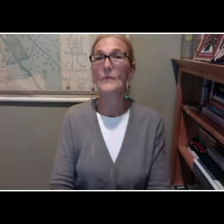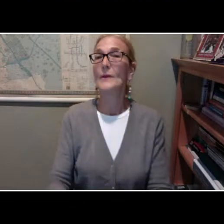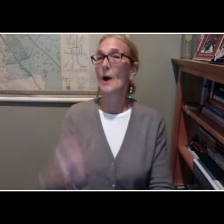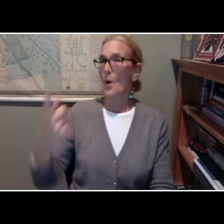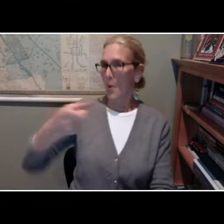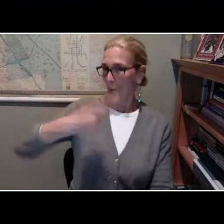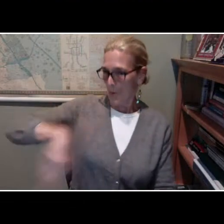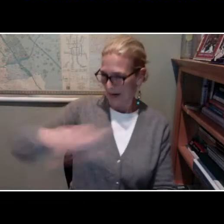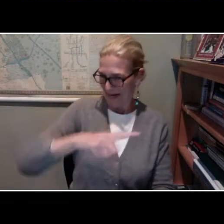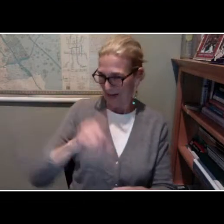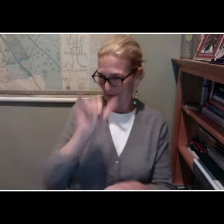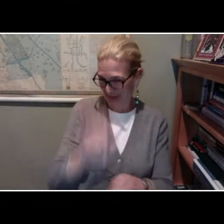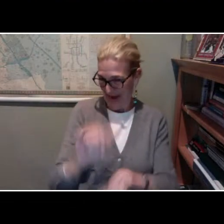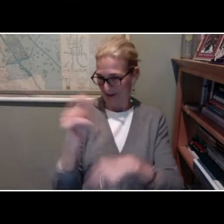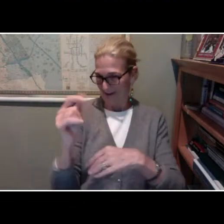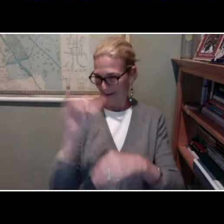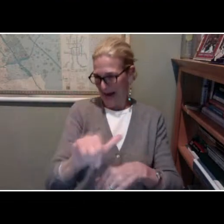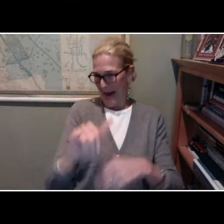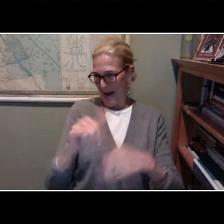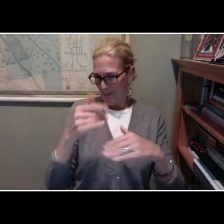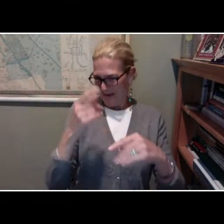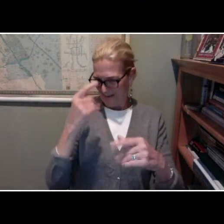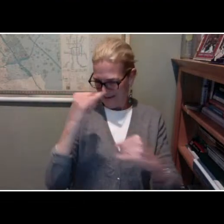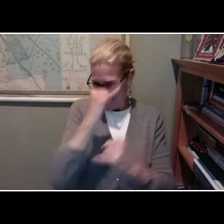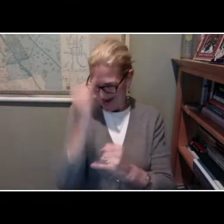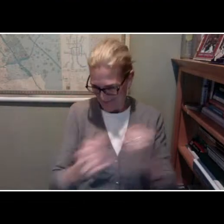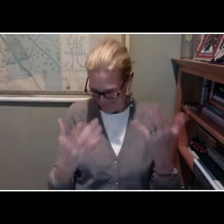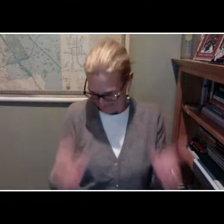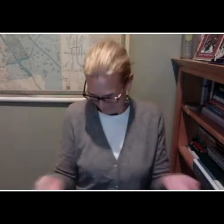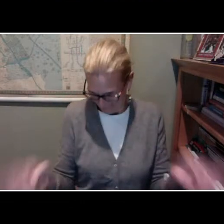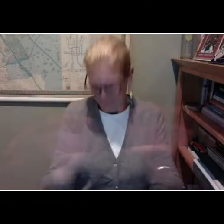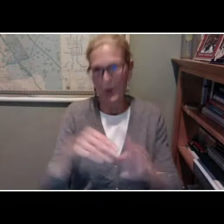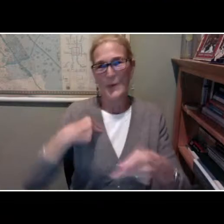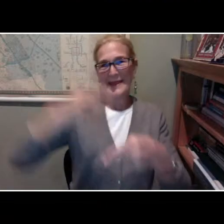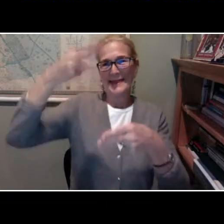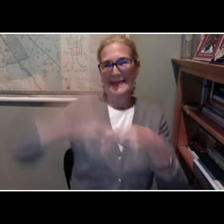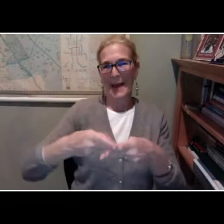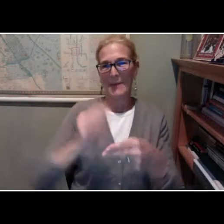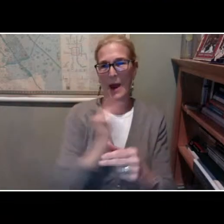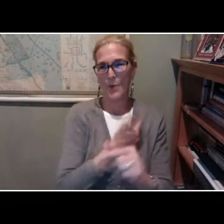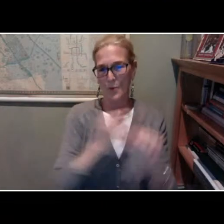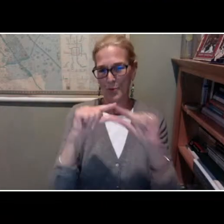focus, was put on to ages 0 to 5 language acquisition.